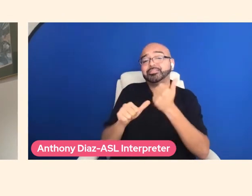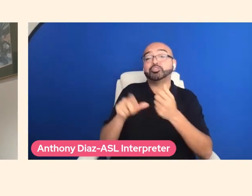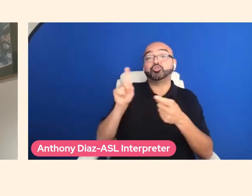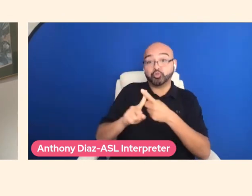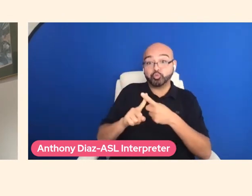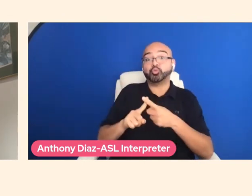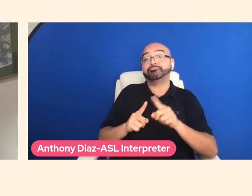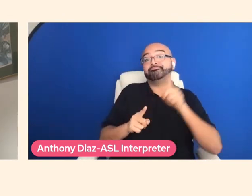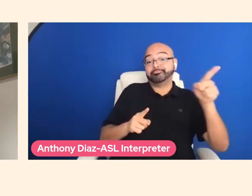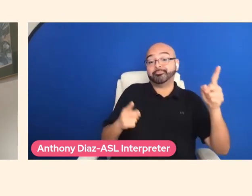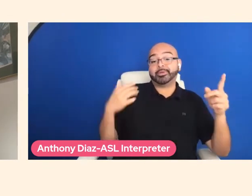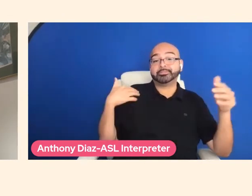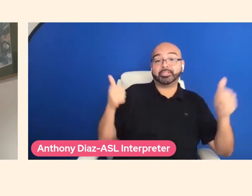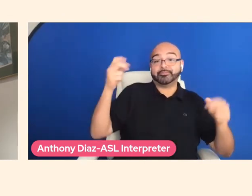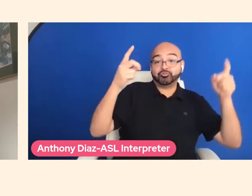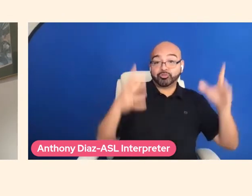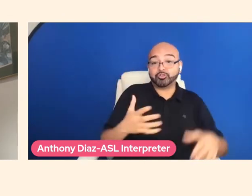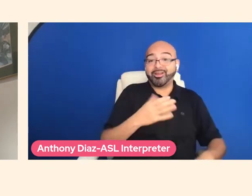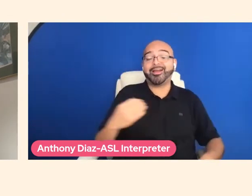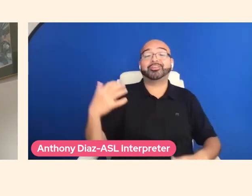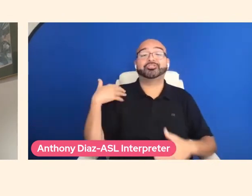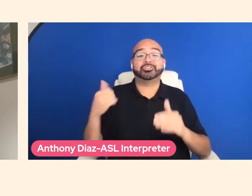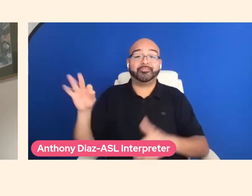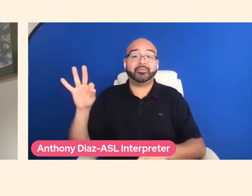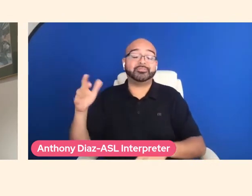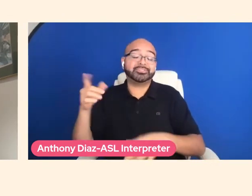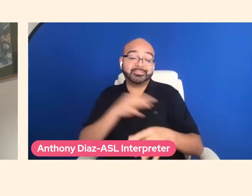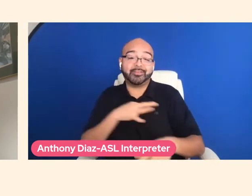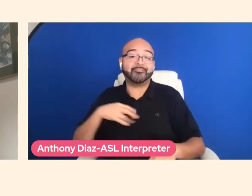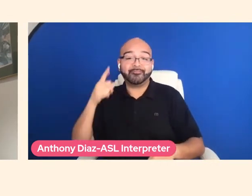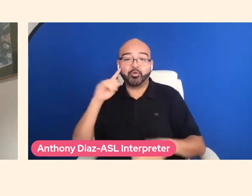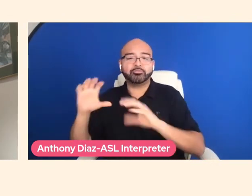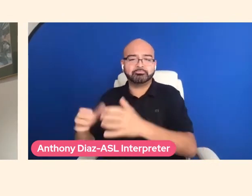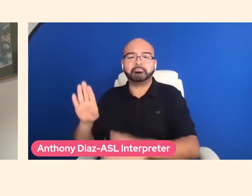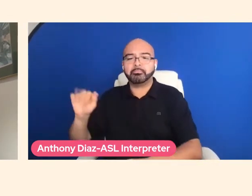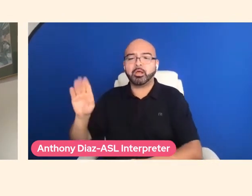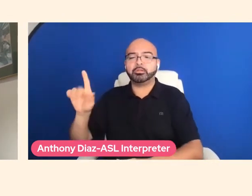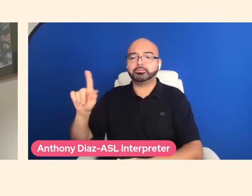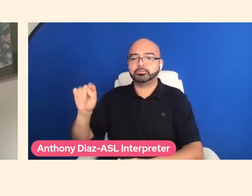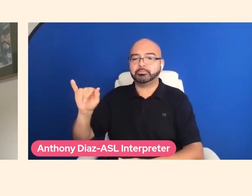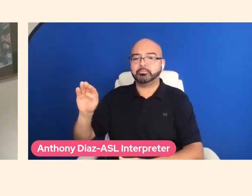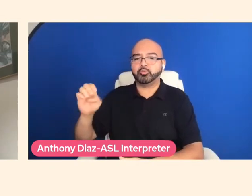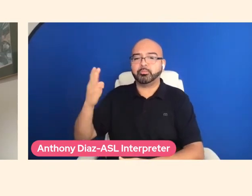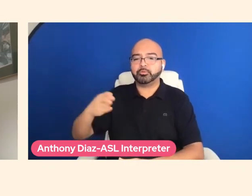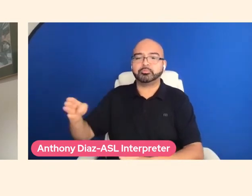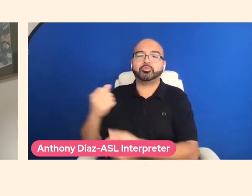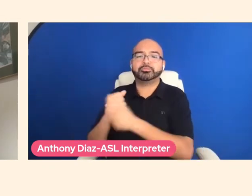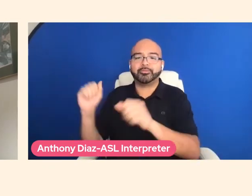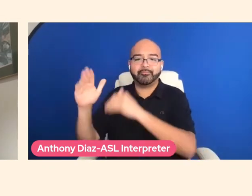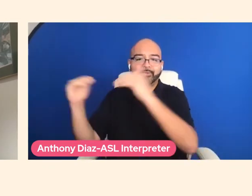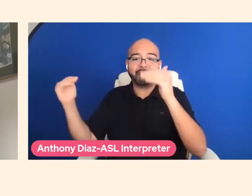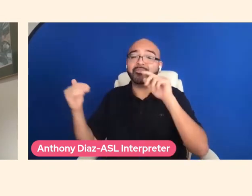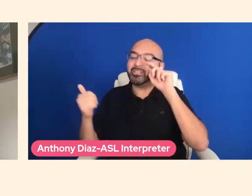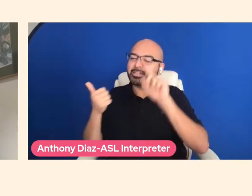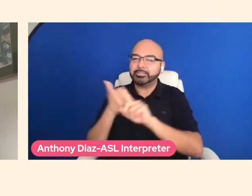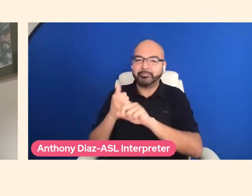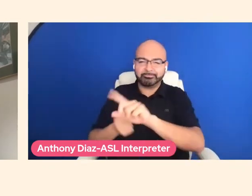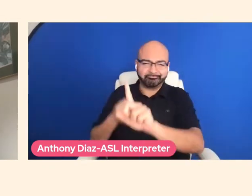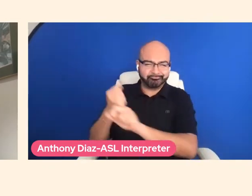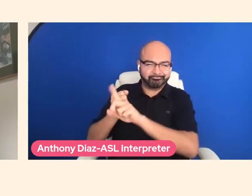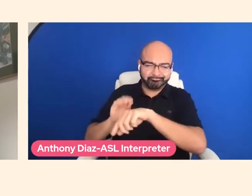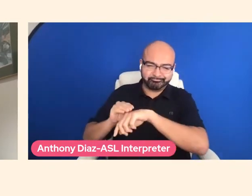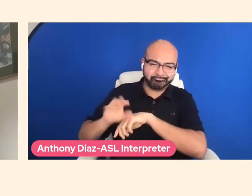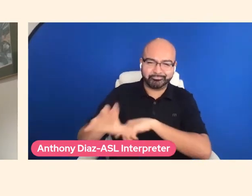director and chief of staff of Baltimore Safe Haven, Melissa has been a significant impact in the LGBTQ plus community for over